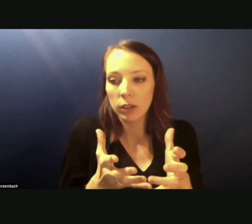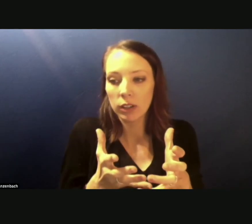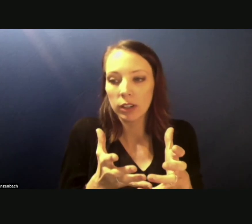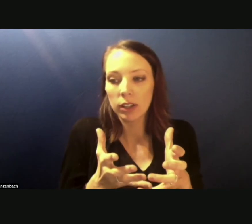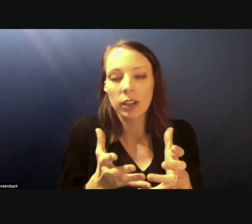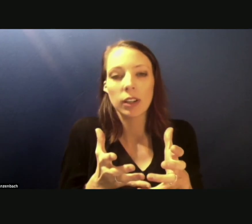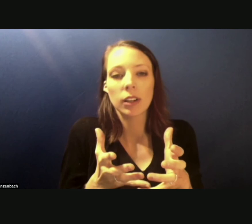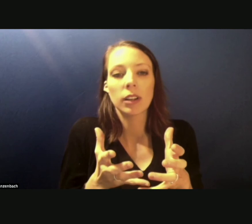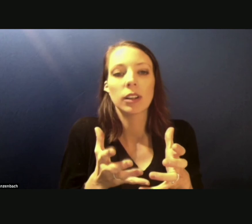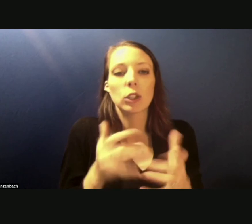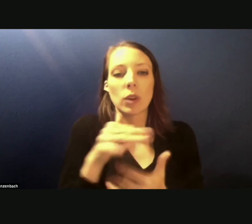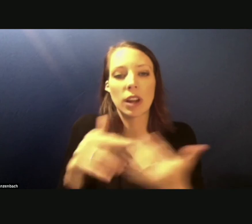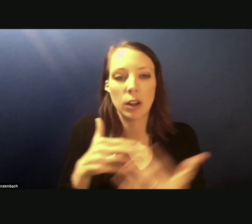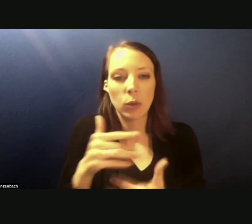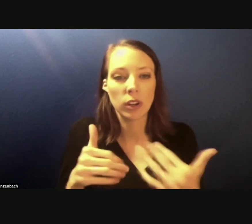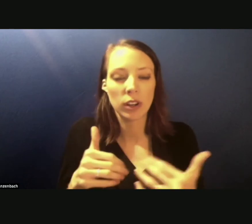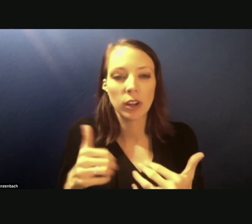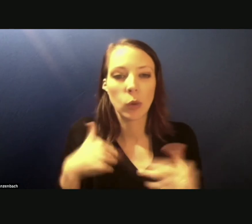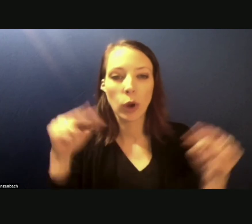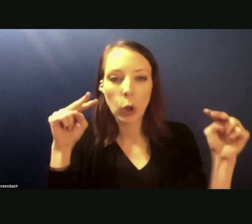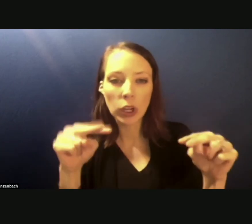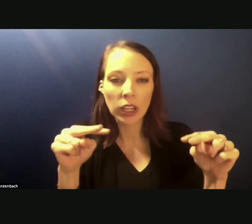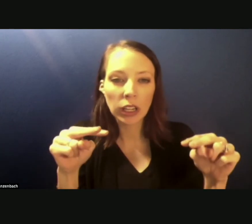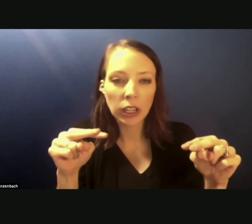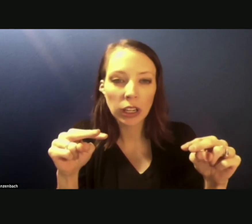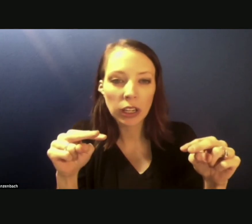gathering, um, we're looking at like